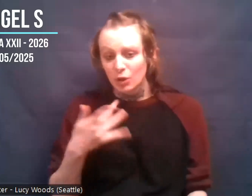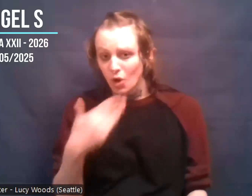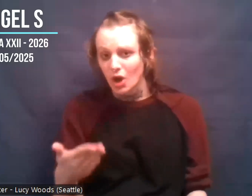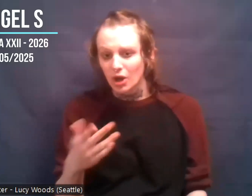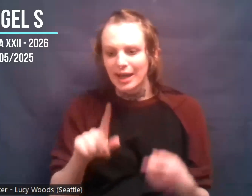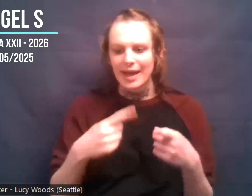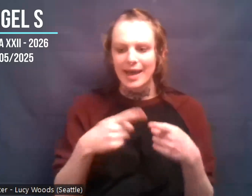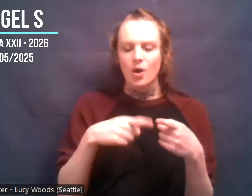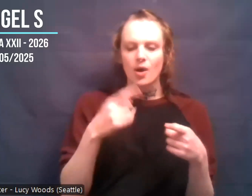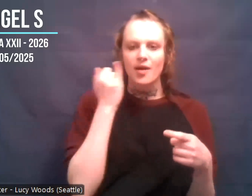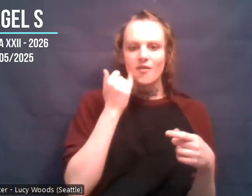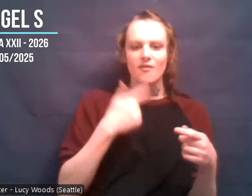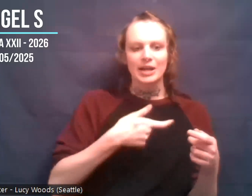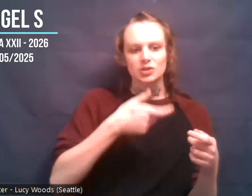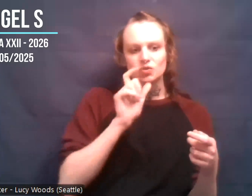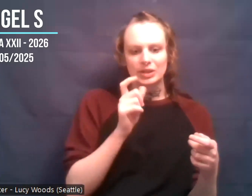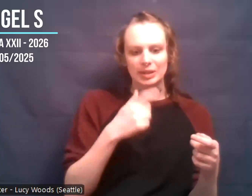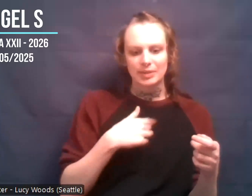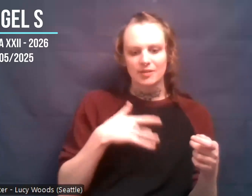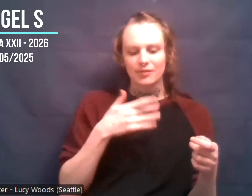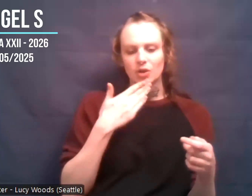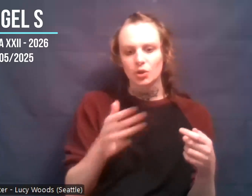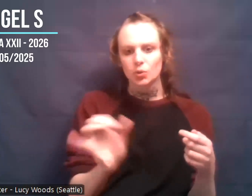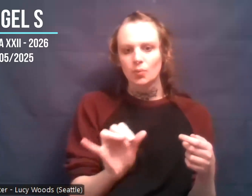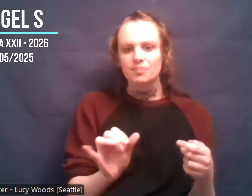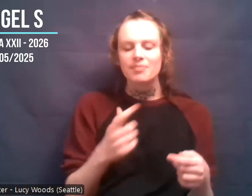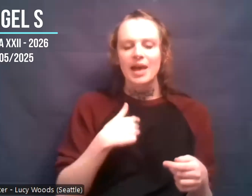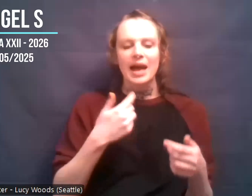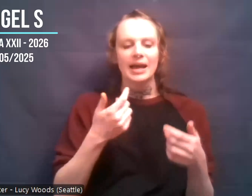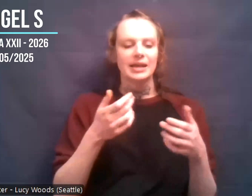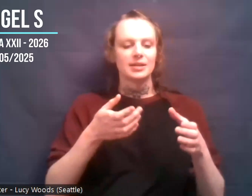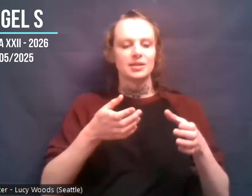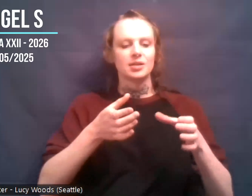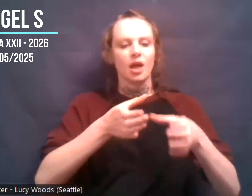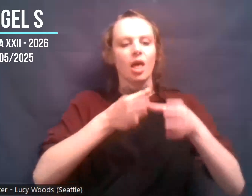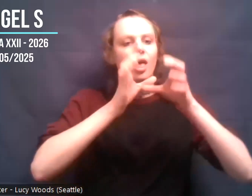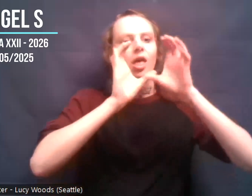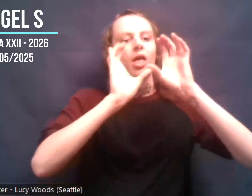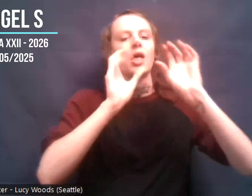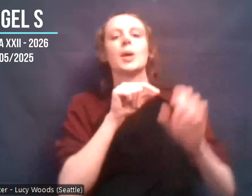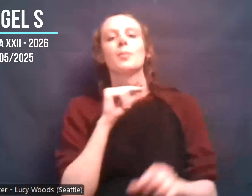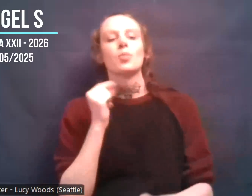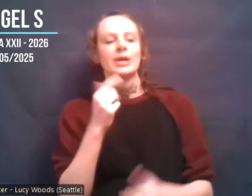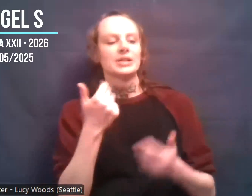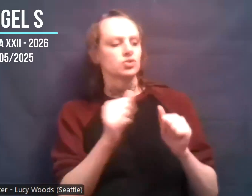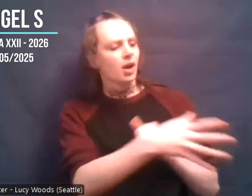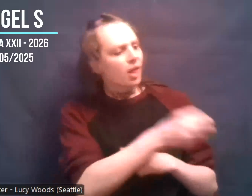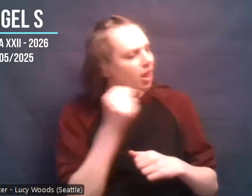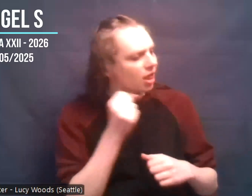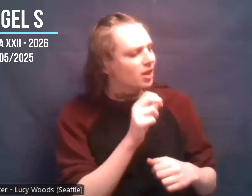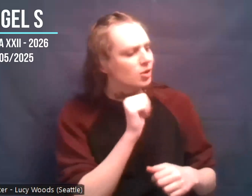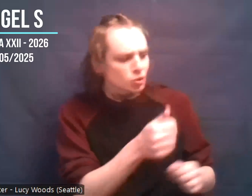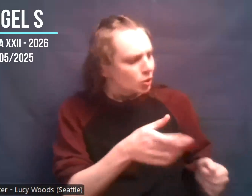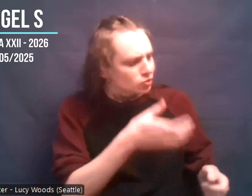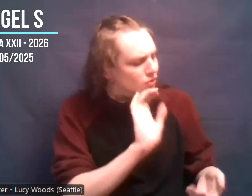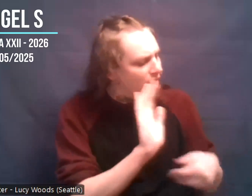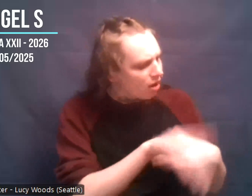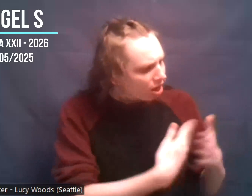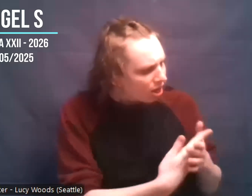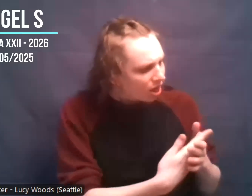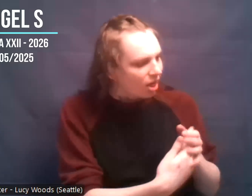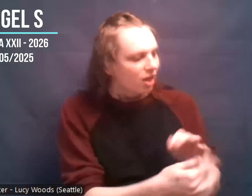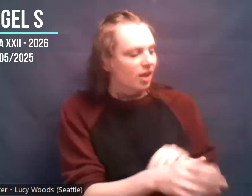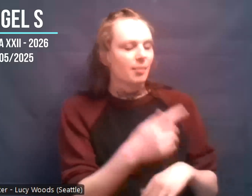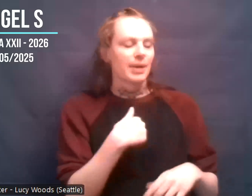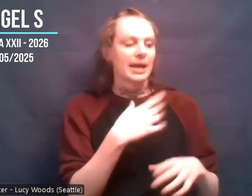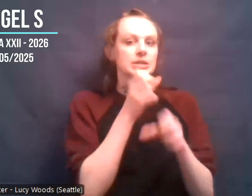I proceeded to drink the entire chalice. The priest tried to take it away from me, but I had a death grip on that thing and I wasn't letting it go. I don't remember the taste, but I